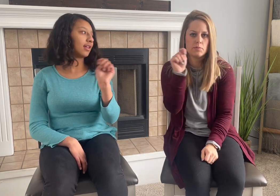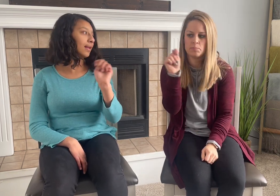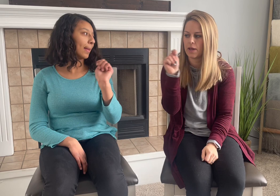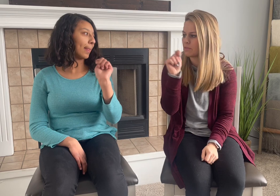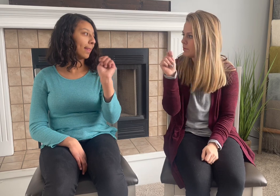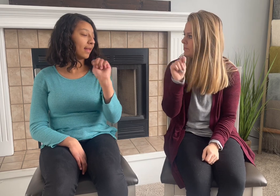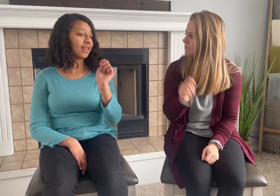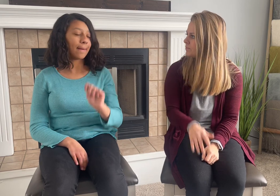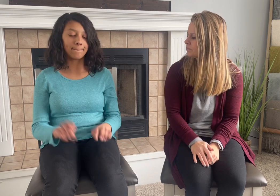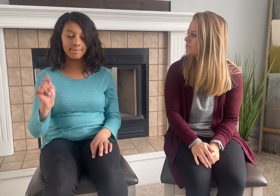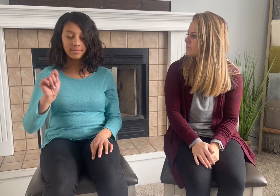bathroom.